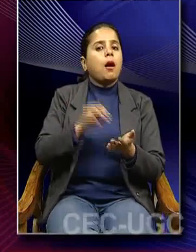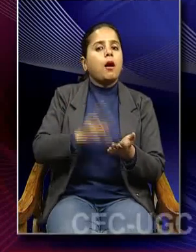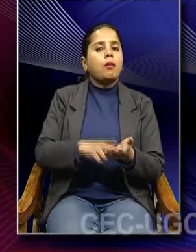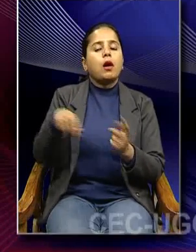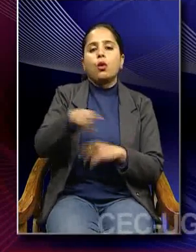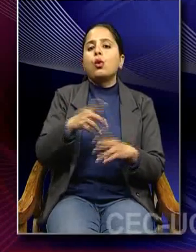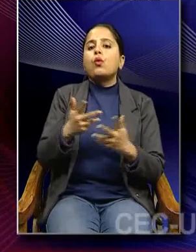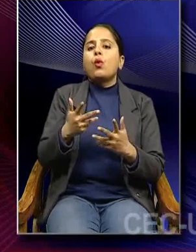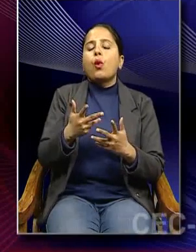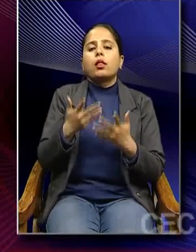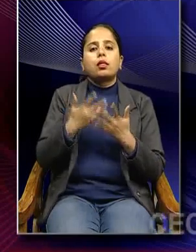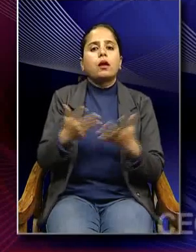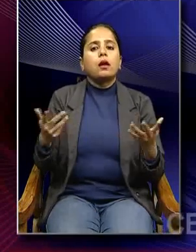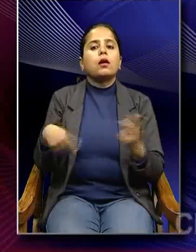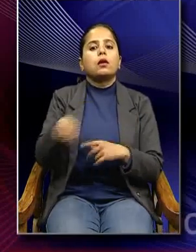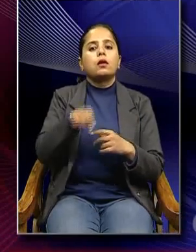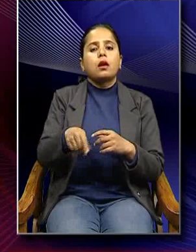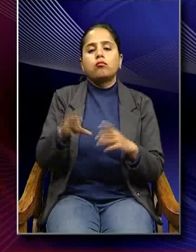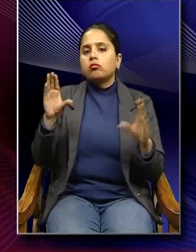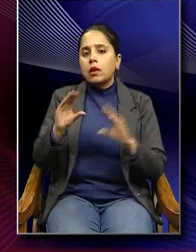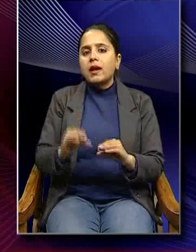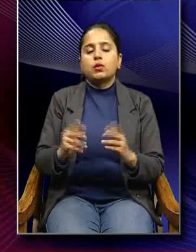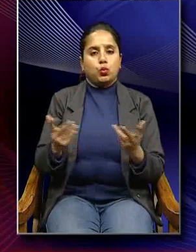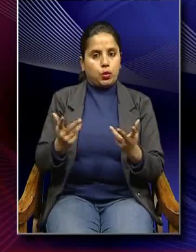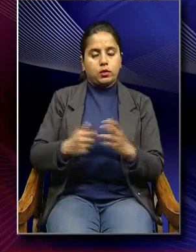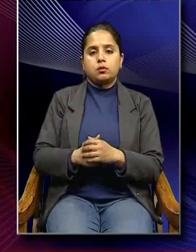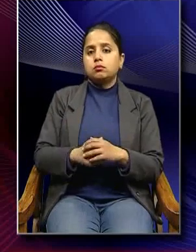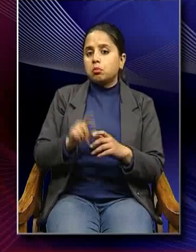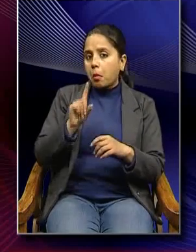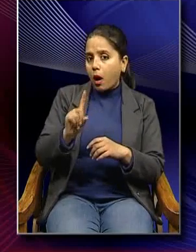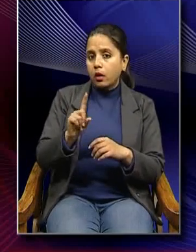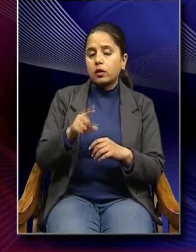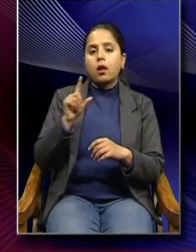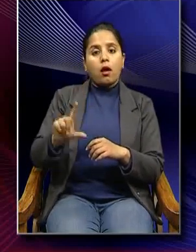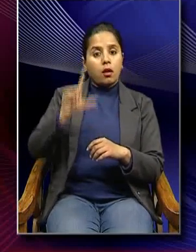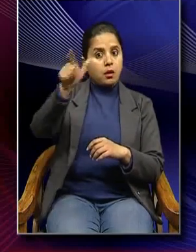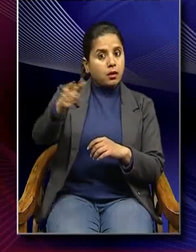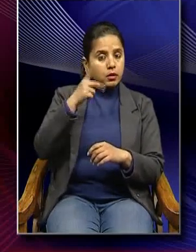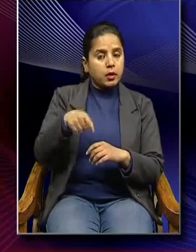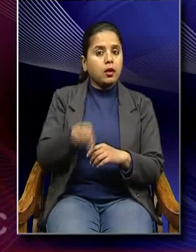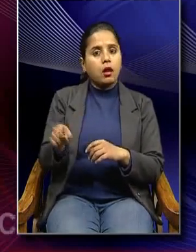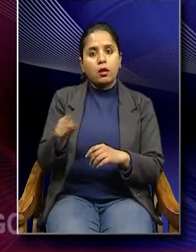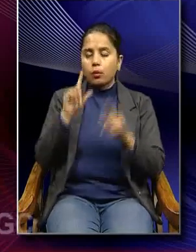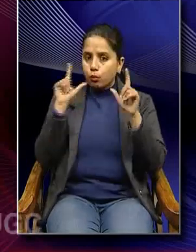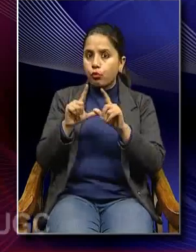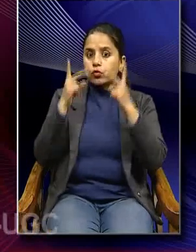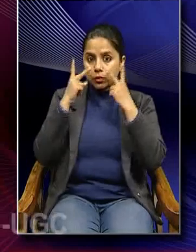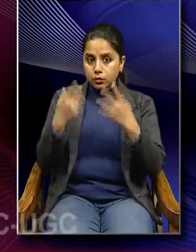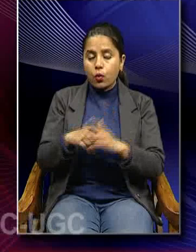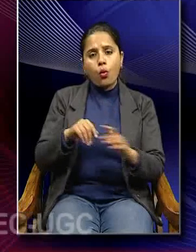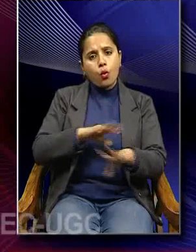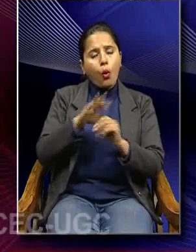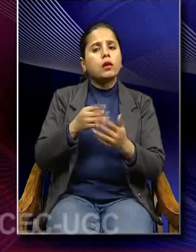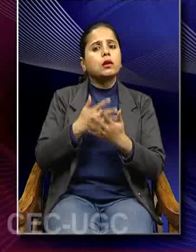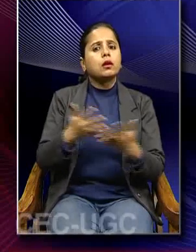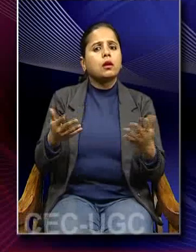be the commodities that were going to be scarce. However, later on they witnessed that all the commodities